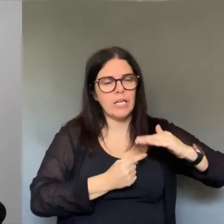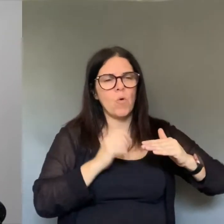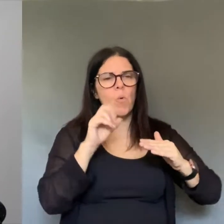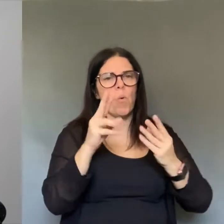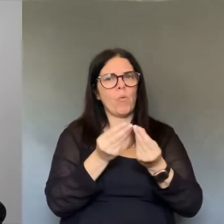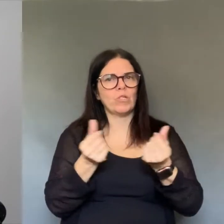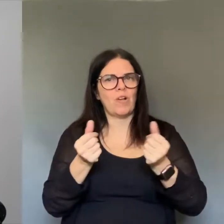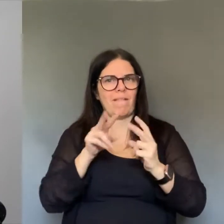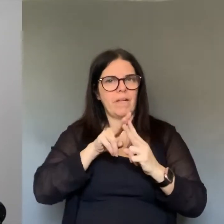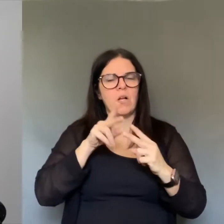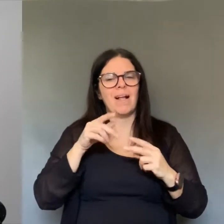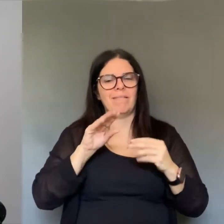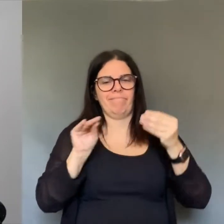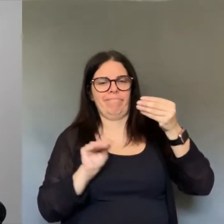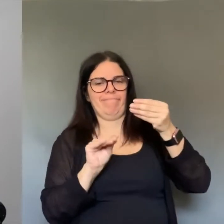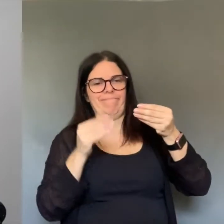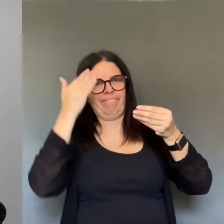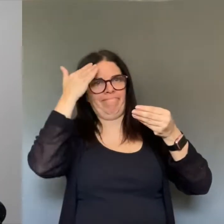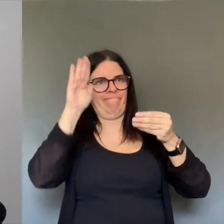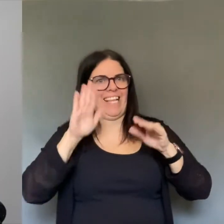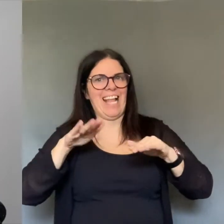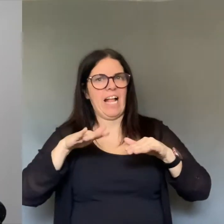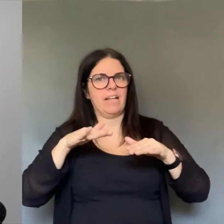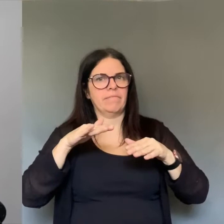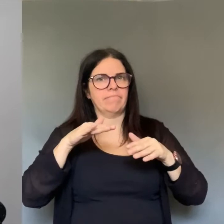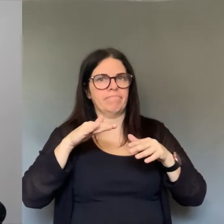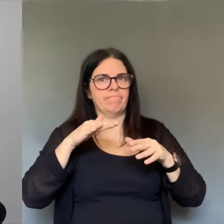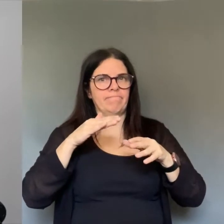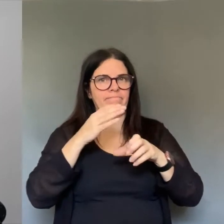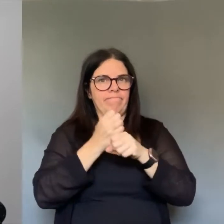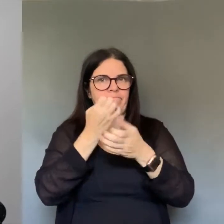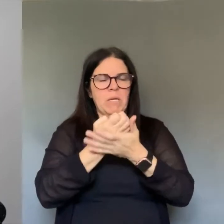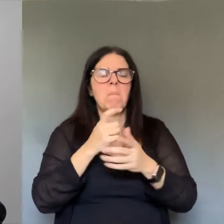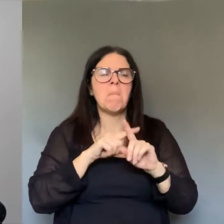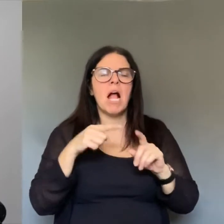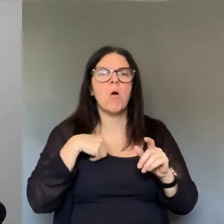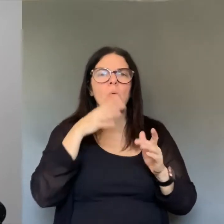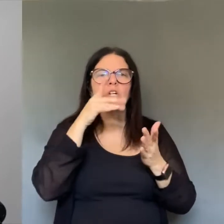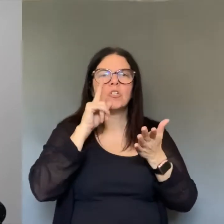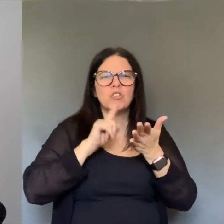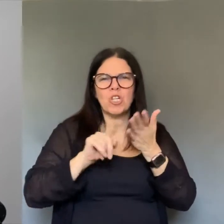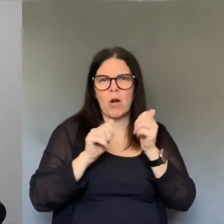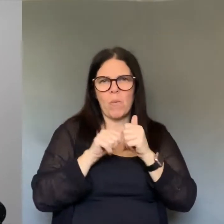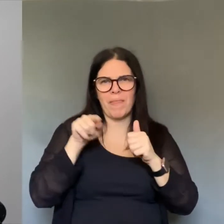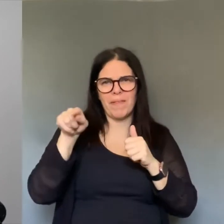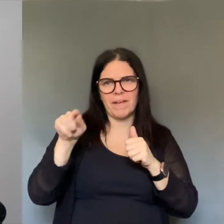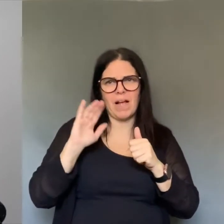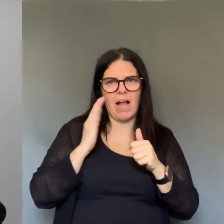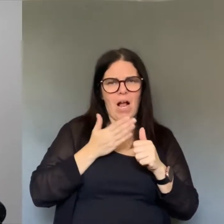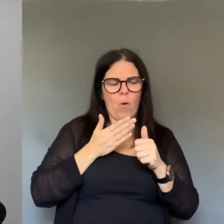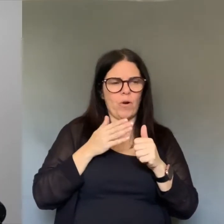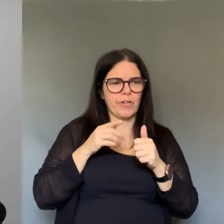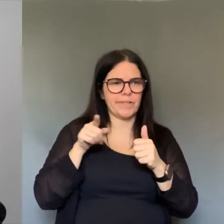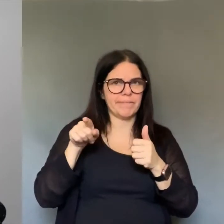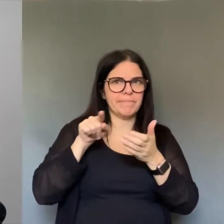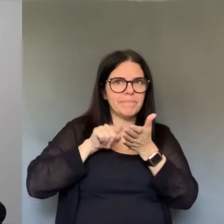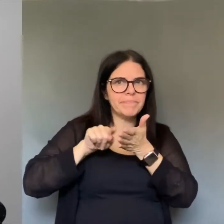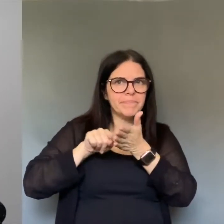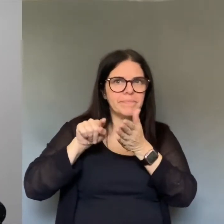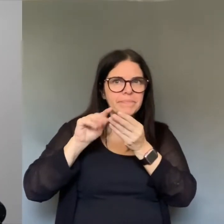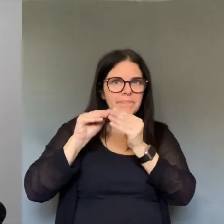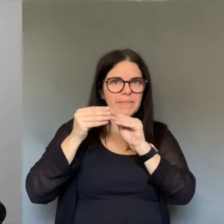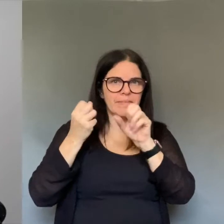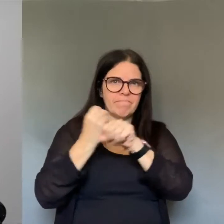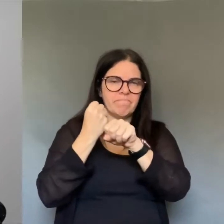It's just the when we are making that determination, whether they're resolved or in process or in self-isolation, I think those are the ones,